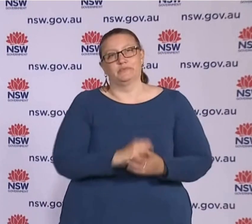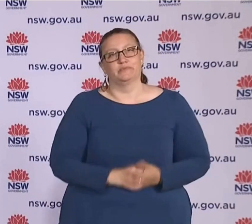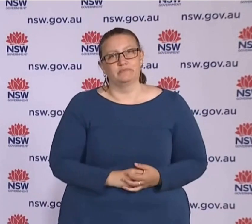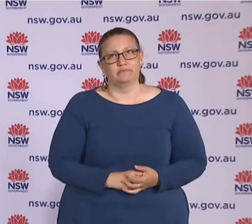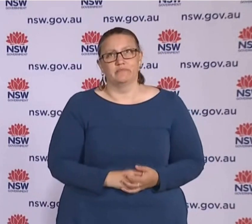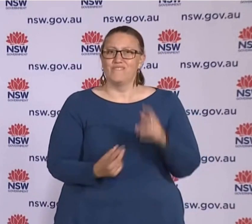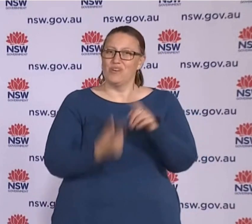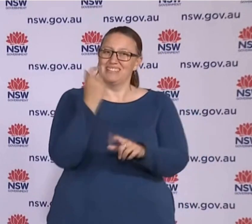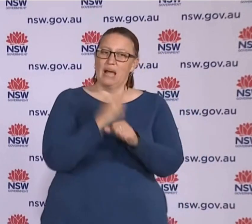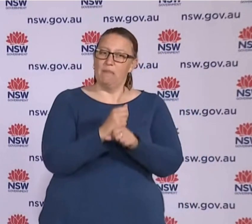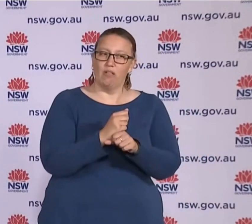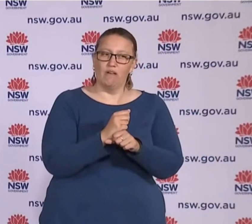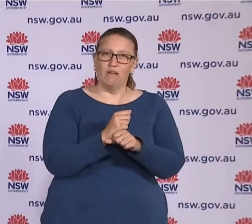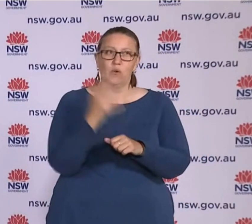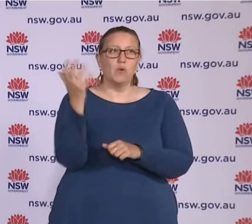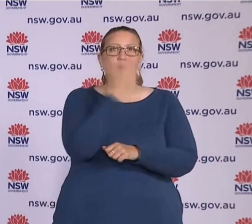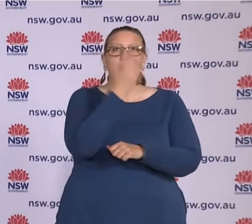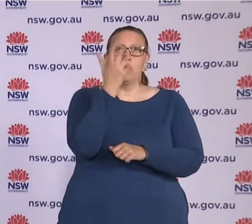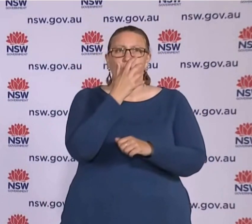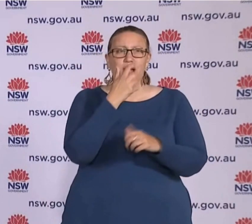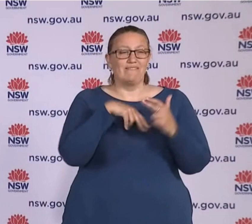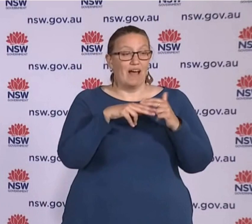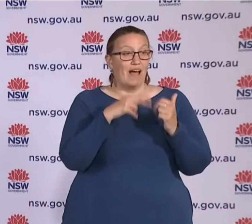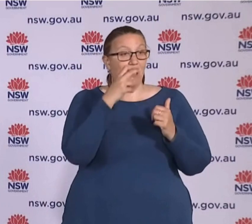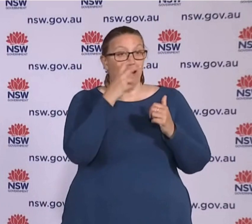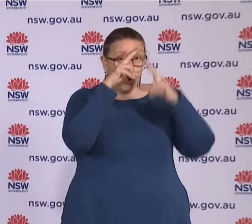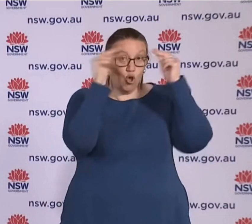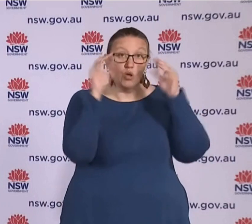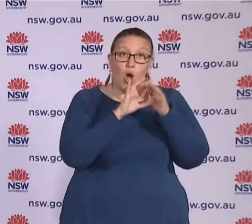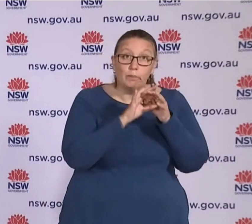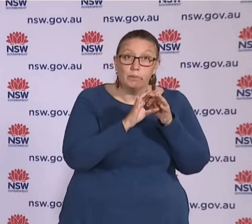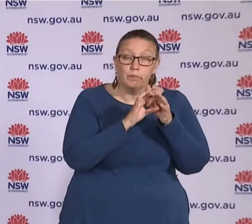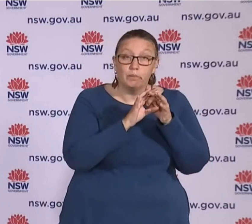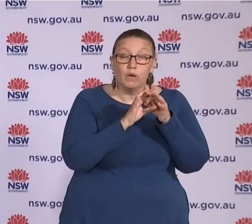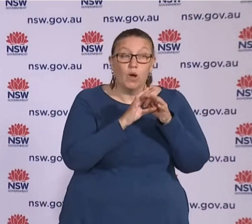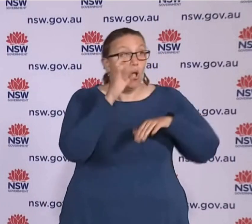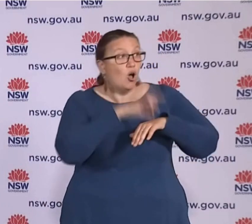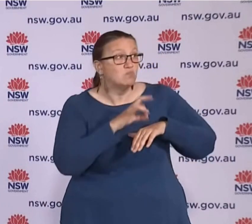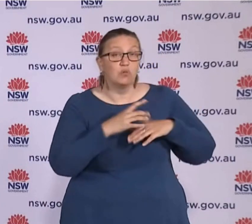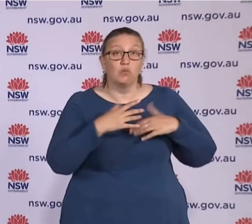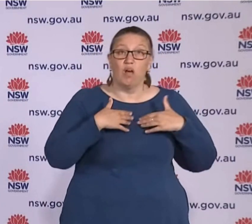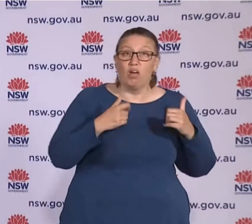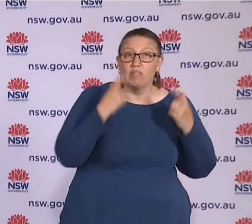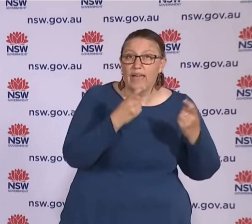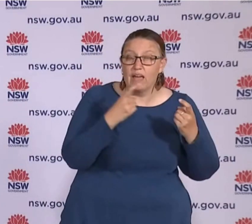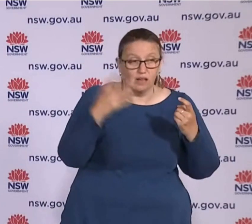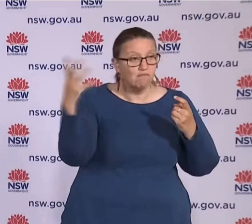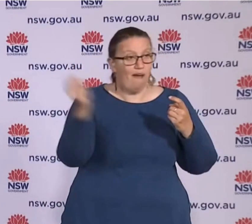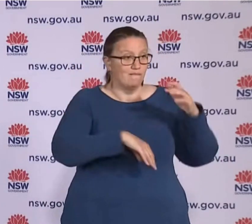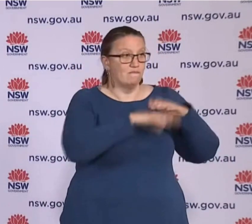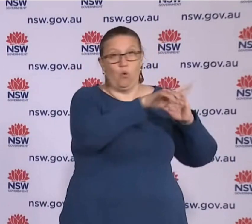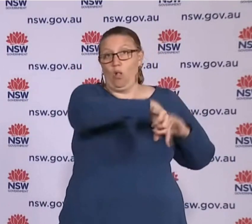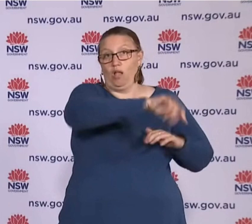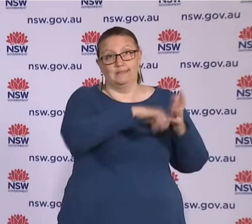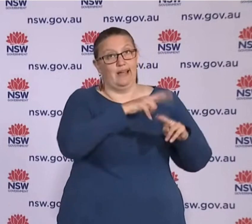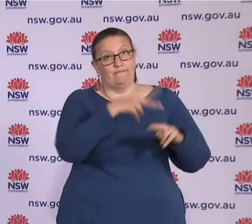instance in aged care and healthcare settings. But we also want to know that part of this is that the